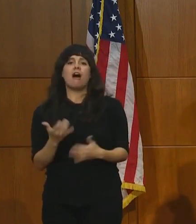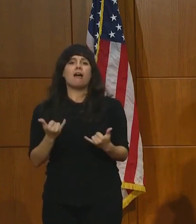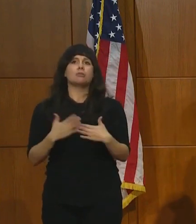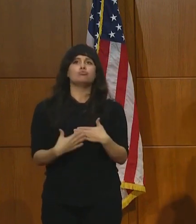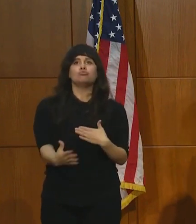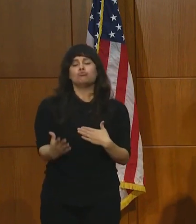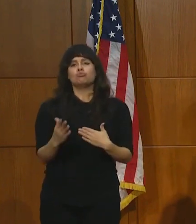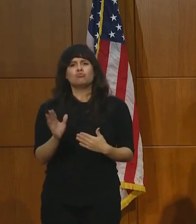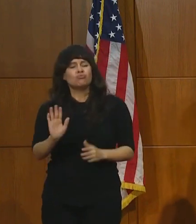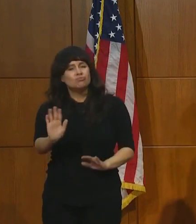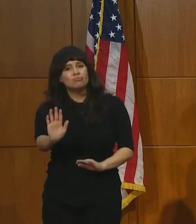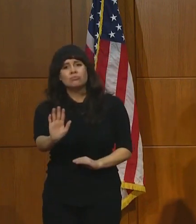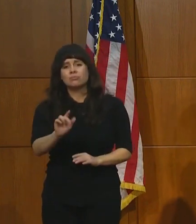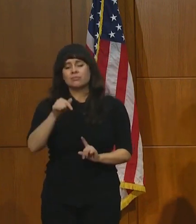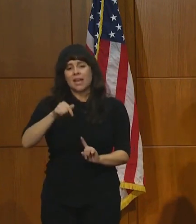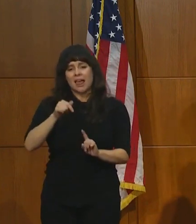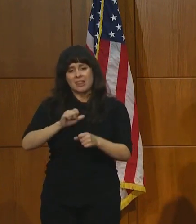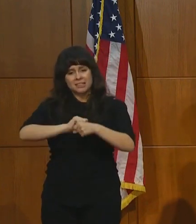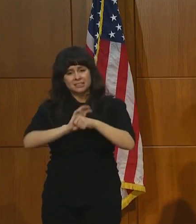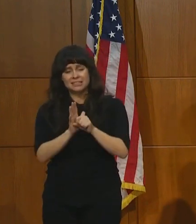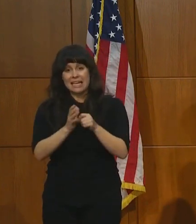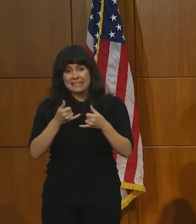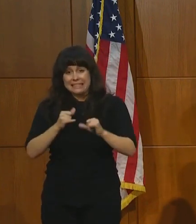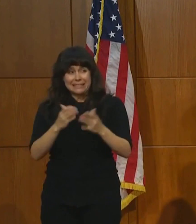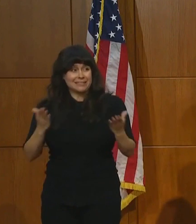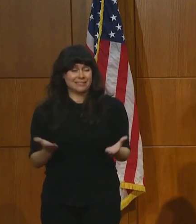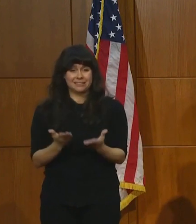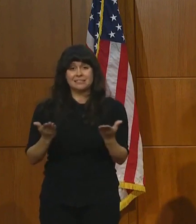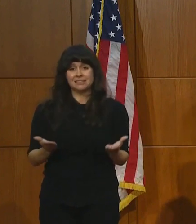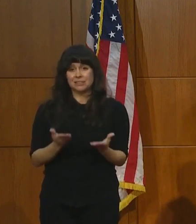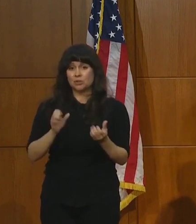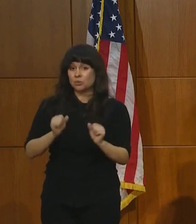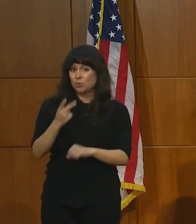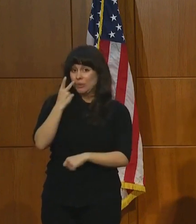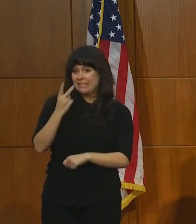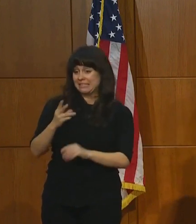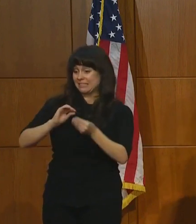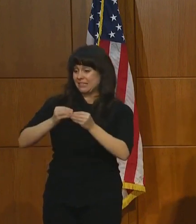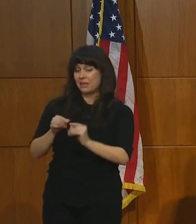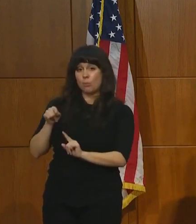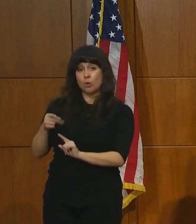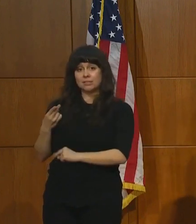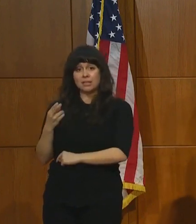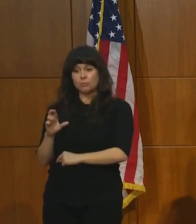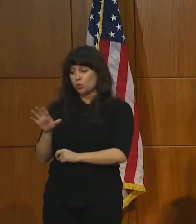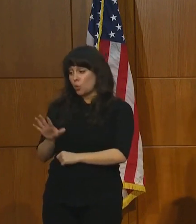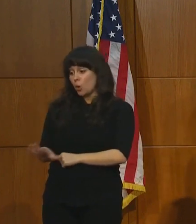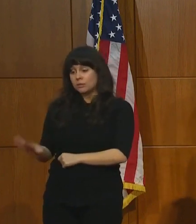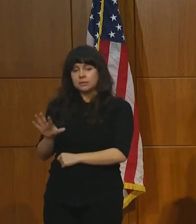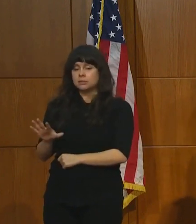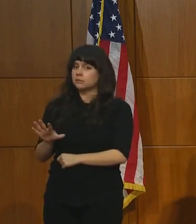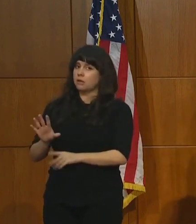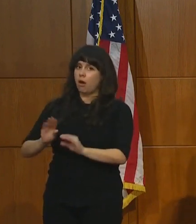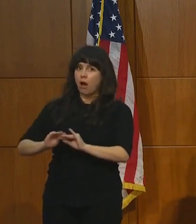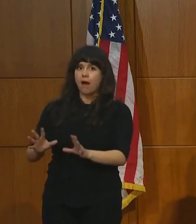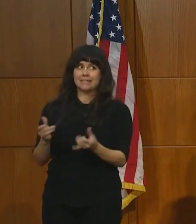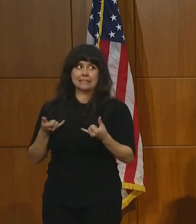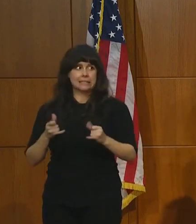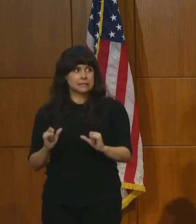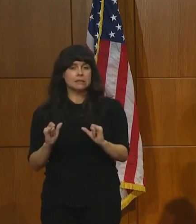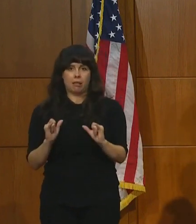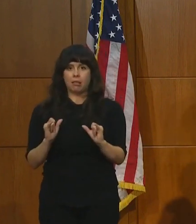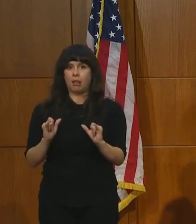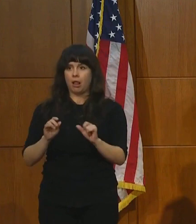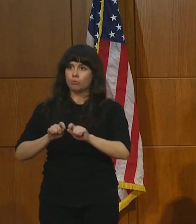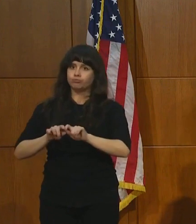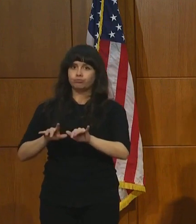the virus has gone away, because as we can see from the numbers in Hampton Roads, it clearly has not gone